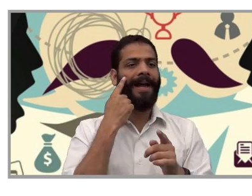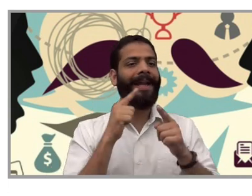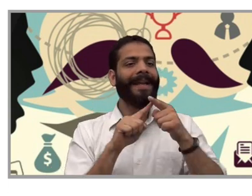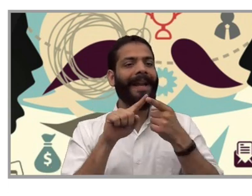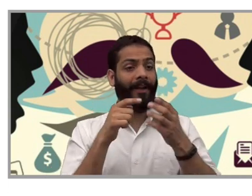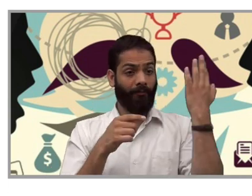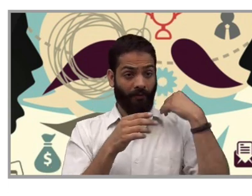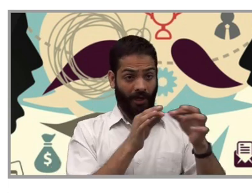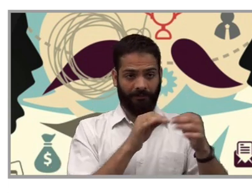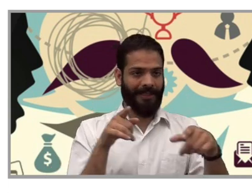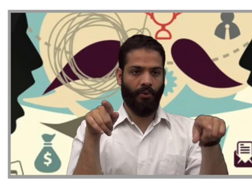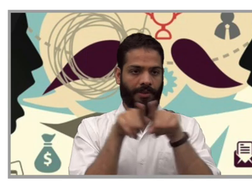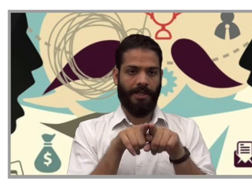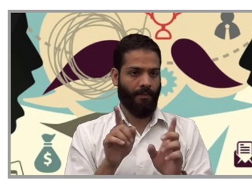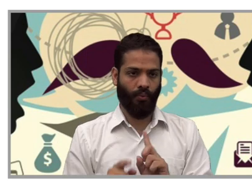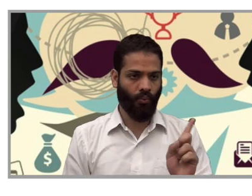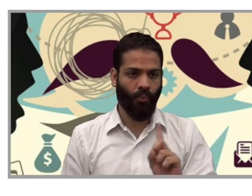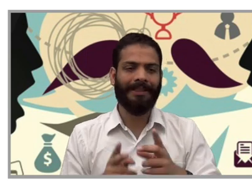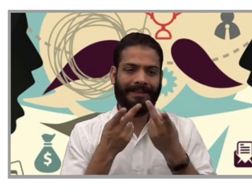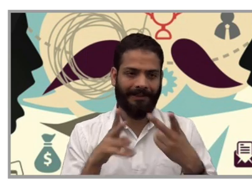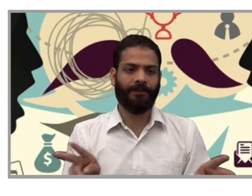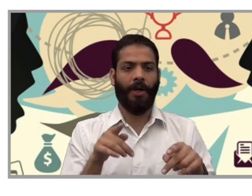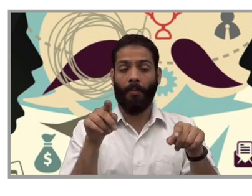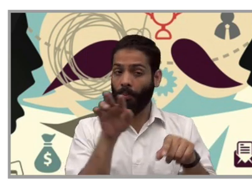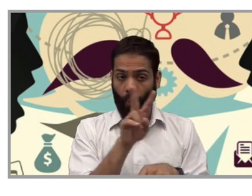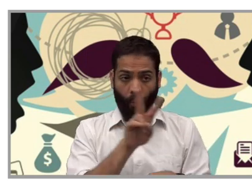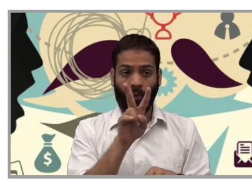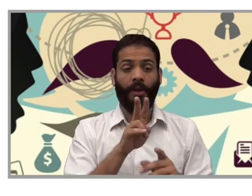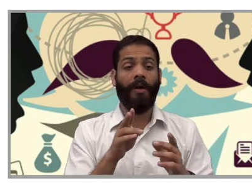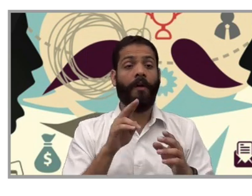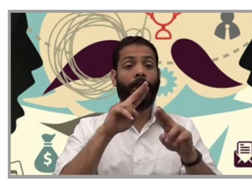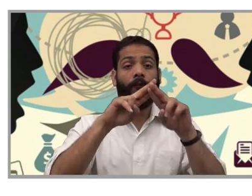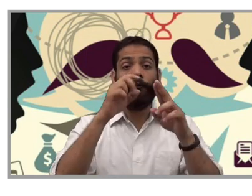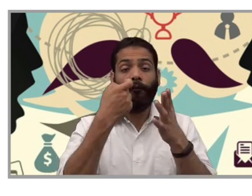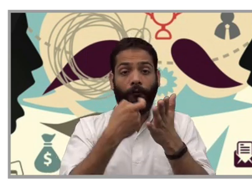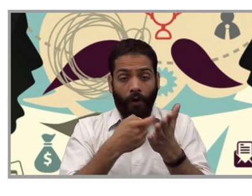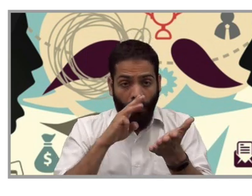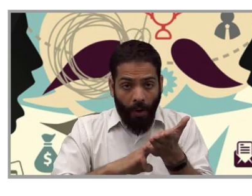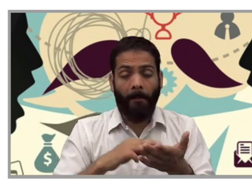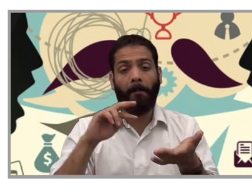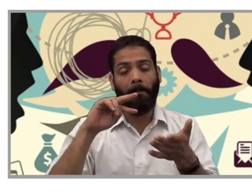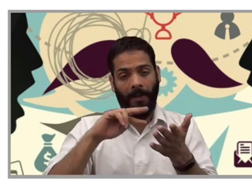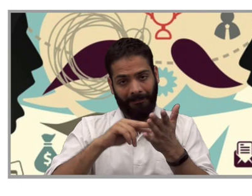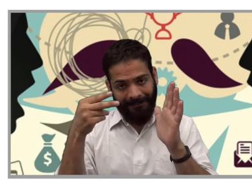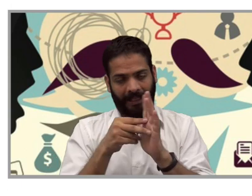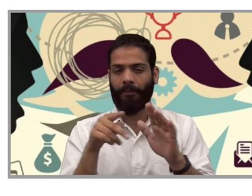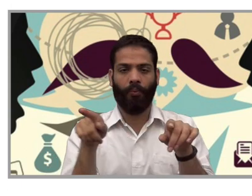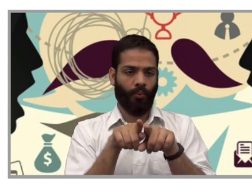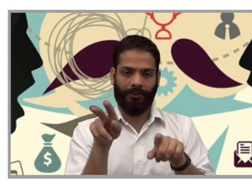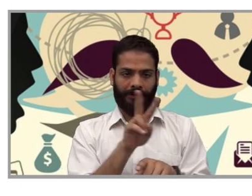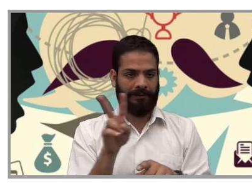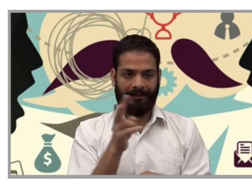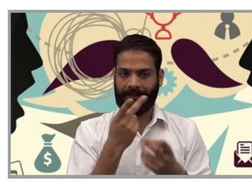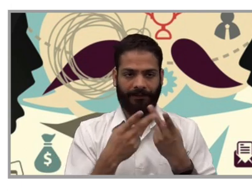thrust at the end and means for a prolonged period of time. For example, verbs like walk, help,